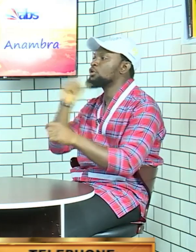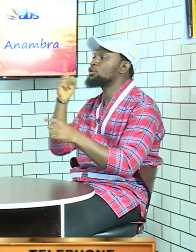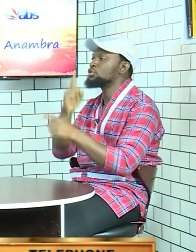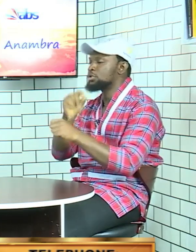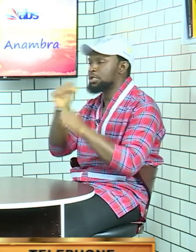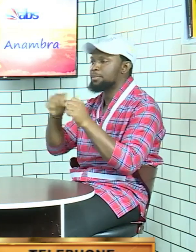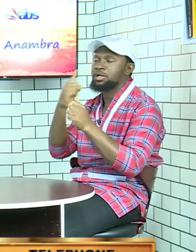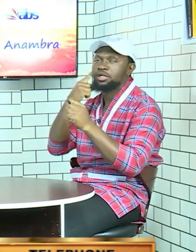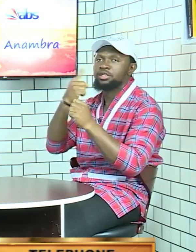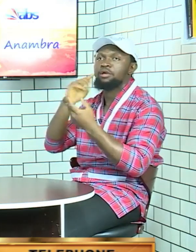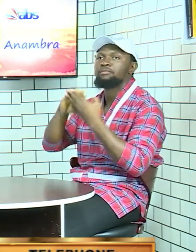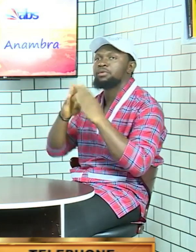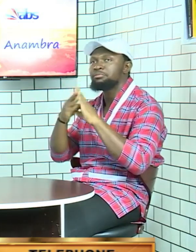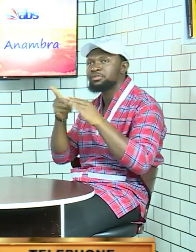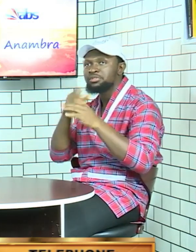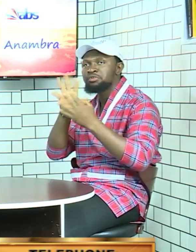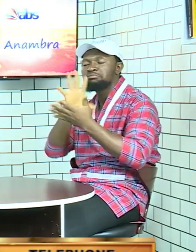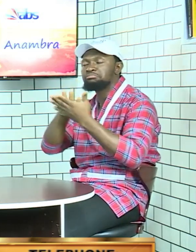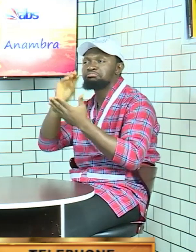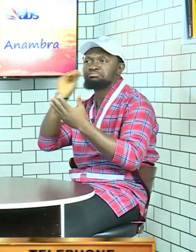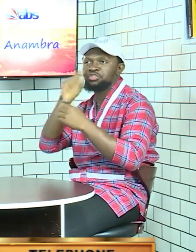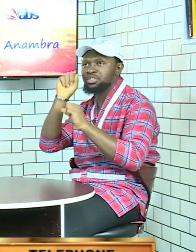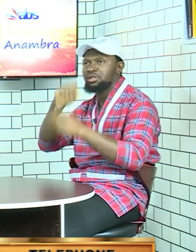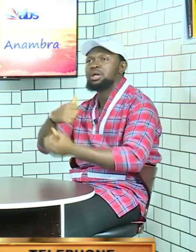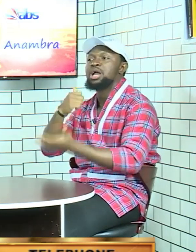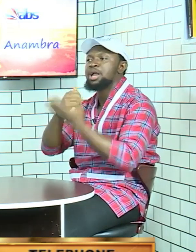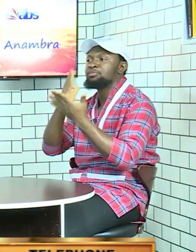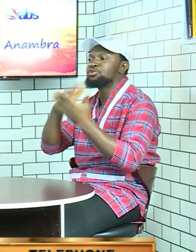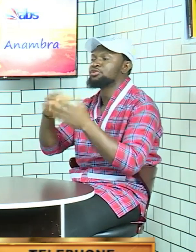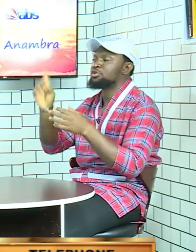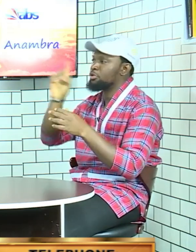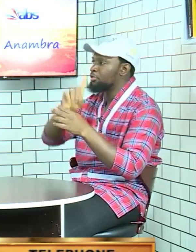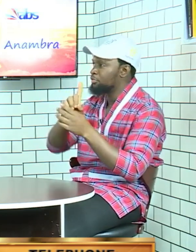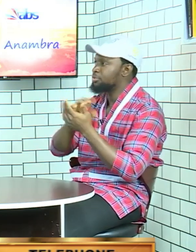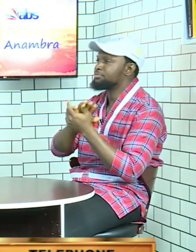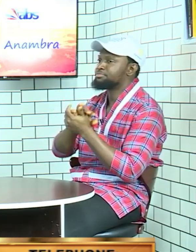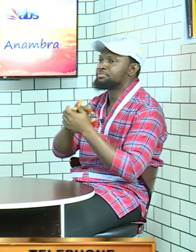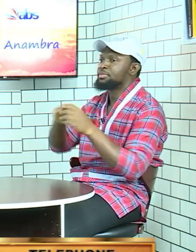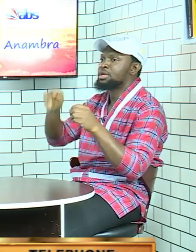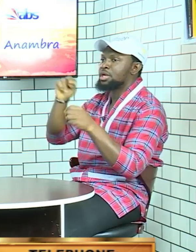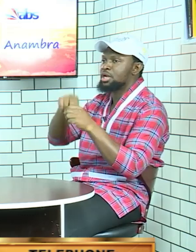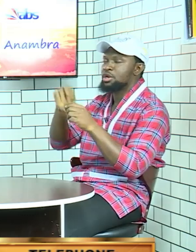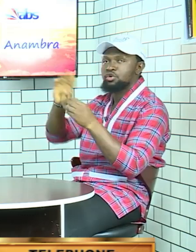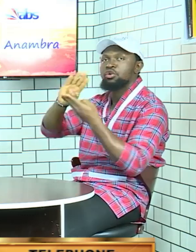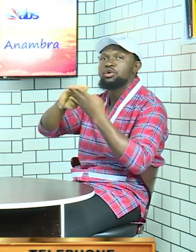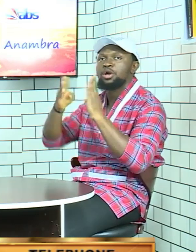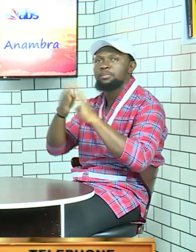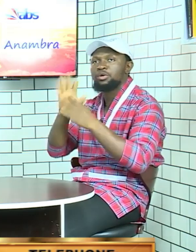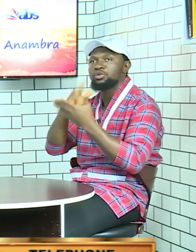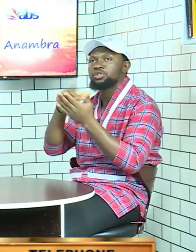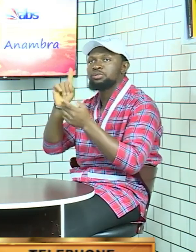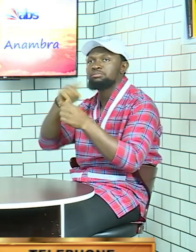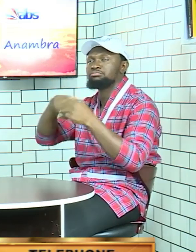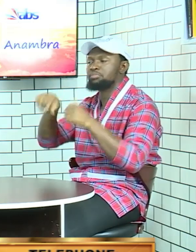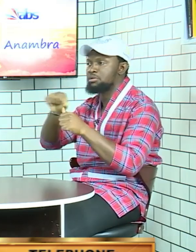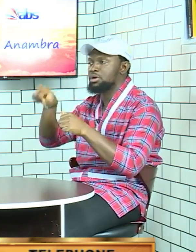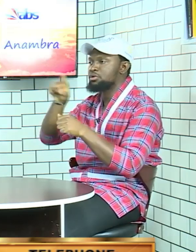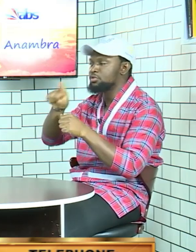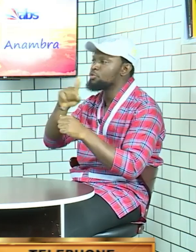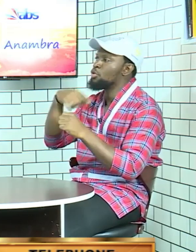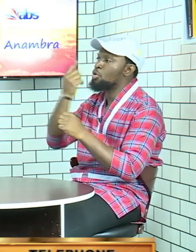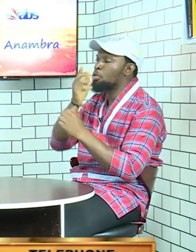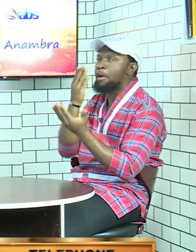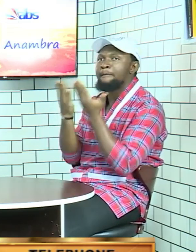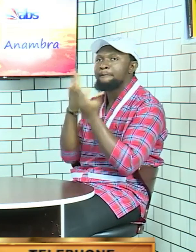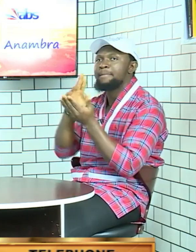about the deaf community. If you learn, you can help someone in your community or someone around you who